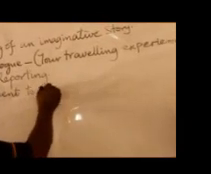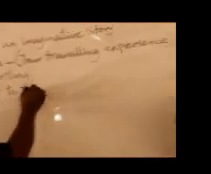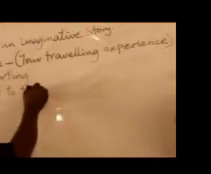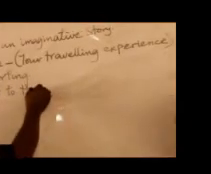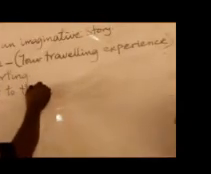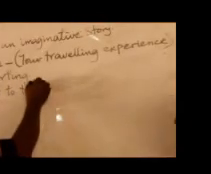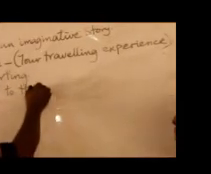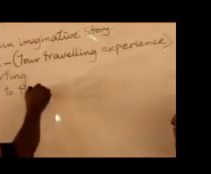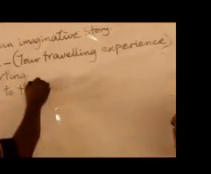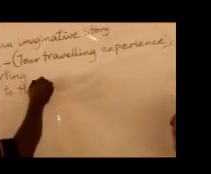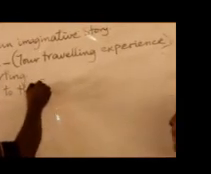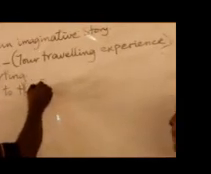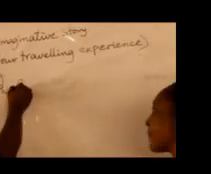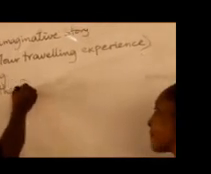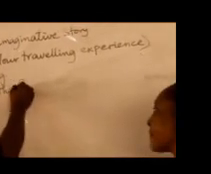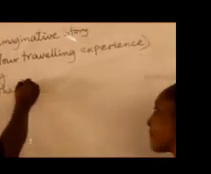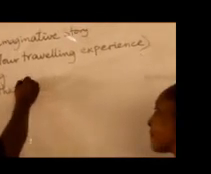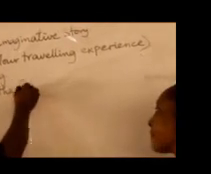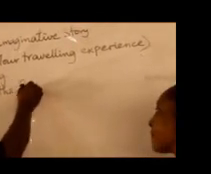the